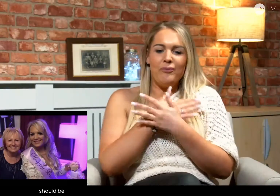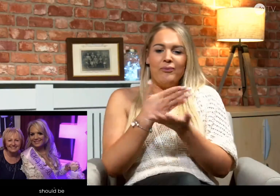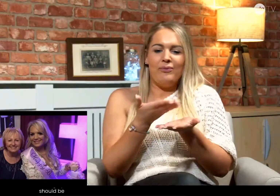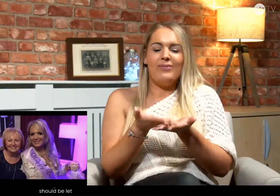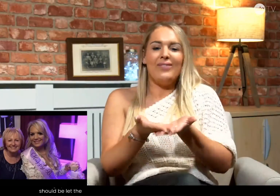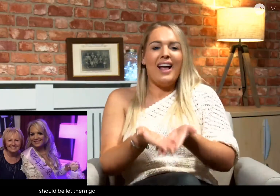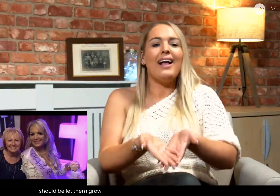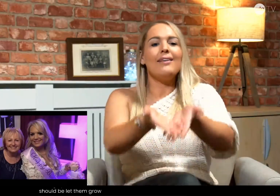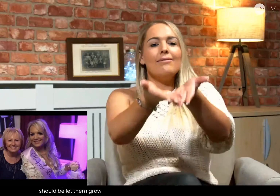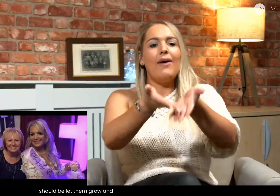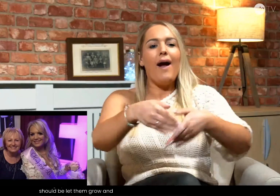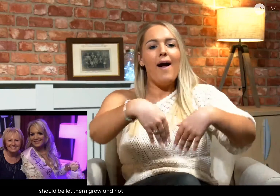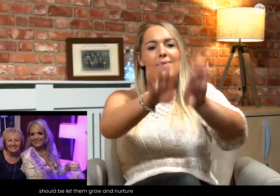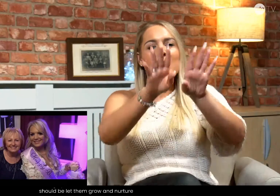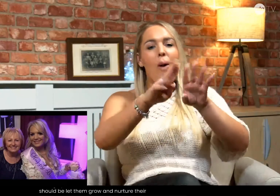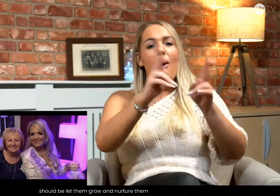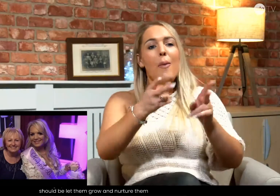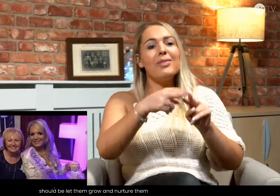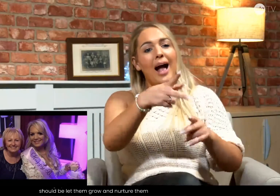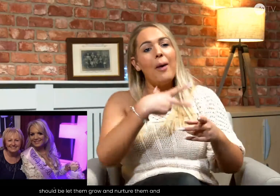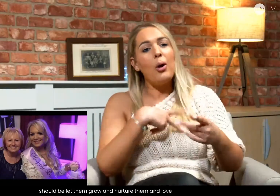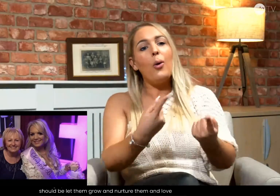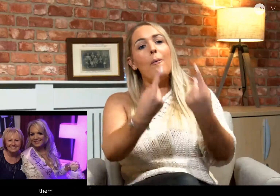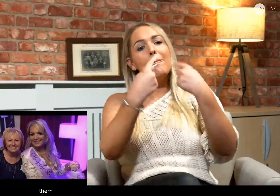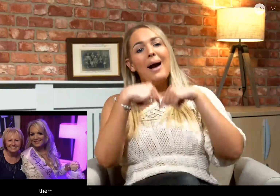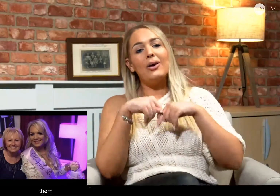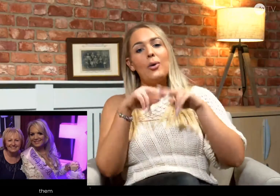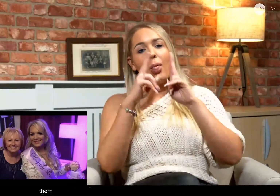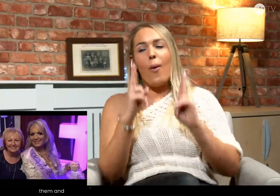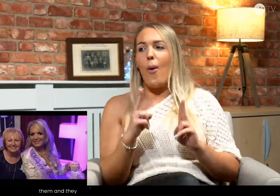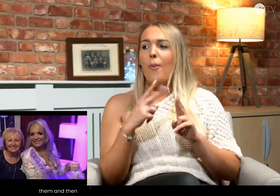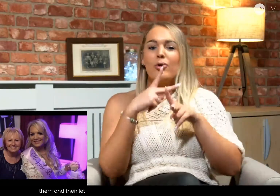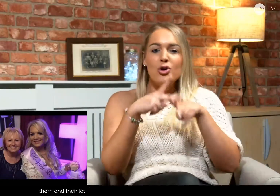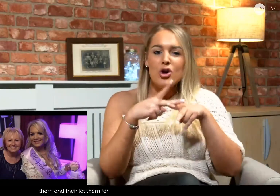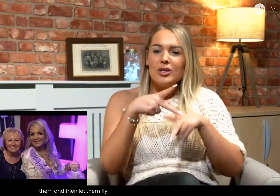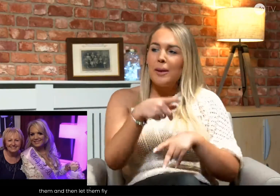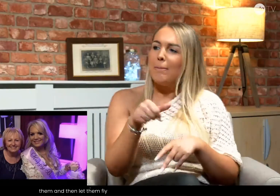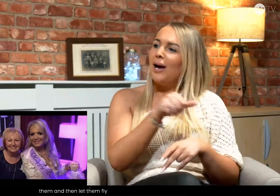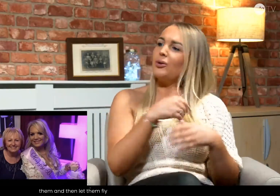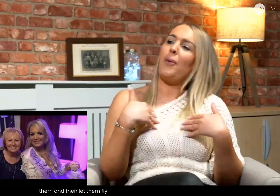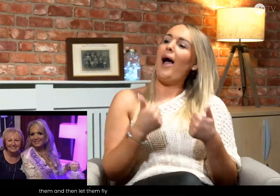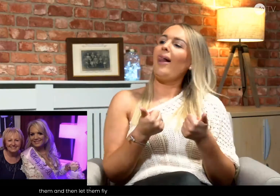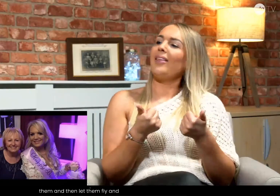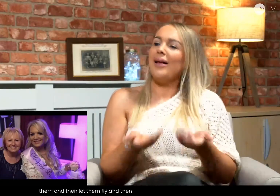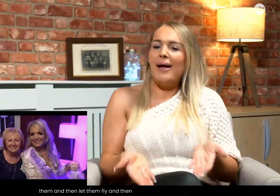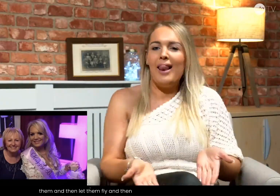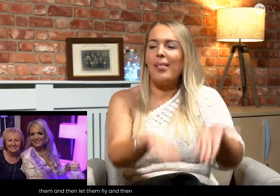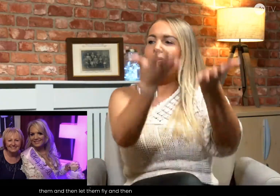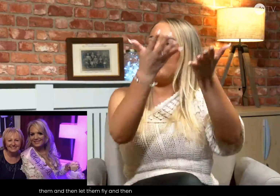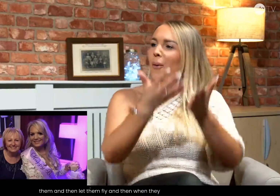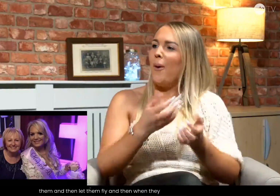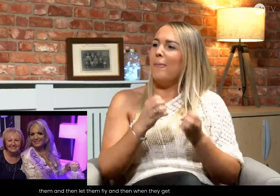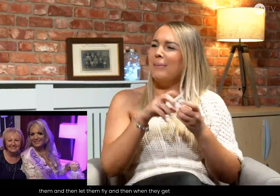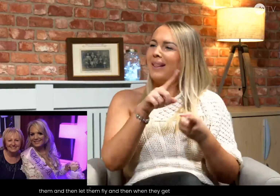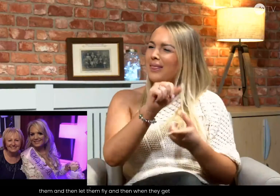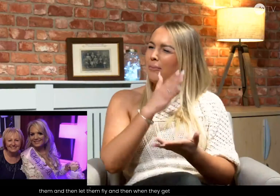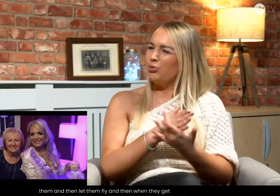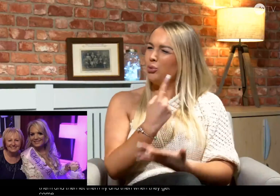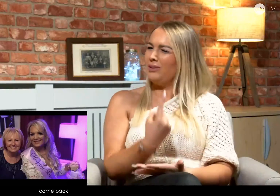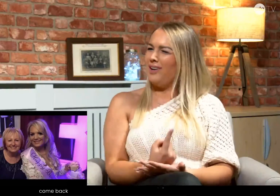them and love them and then let them fly. And then when they come back home, you know, if they're ill, you